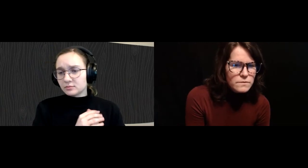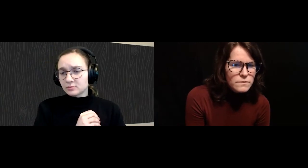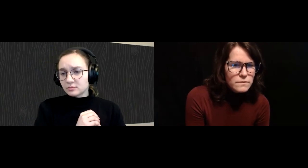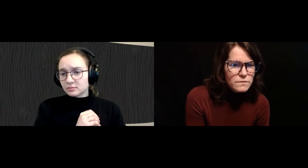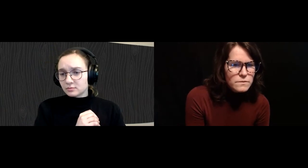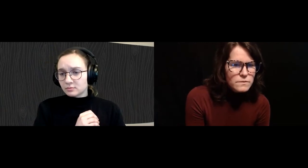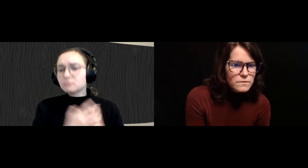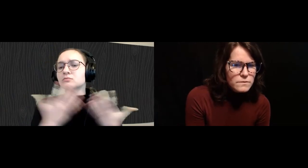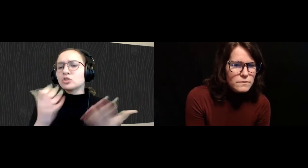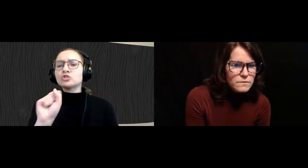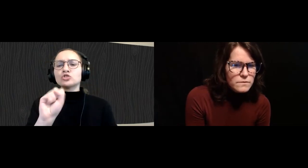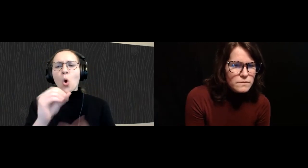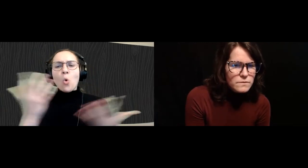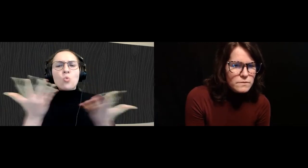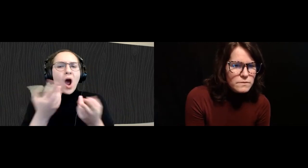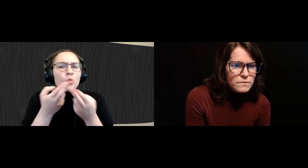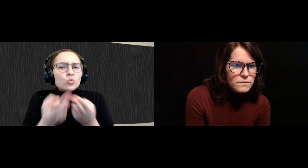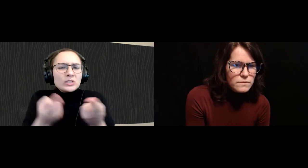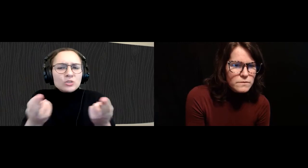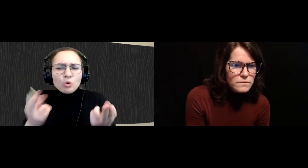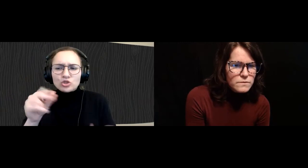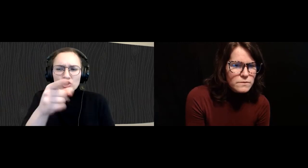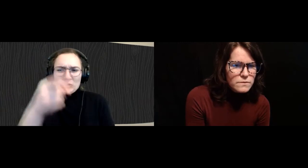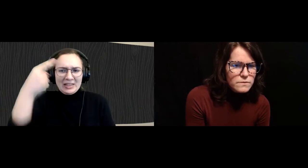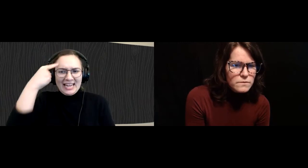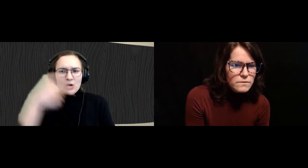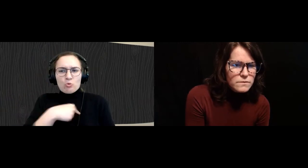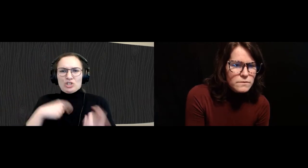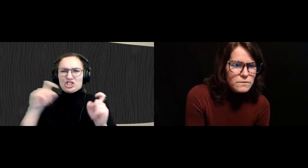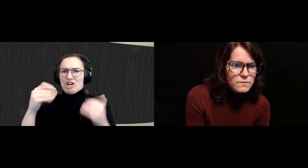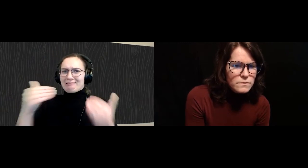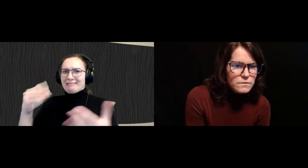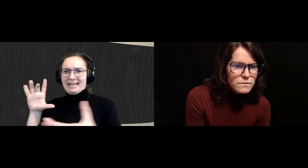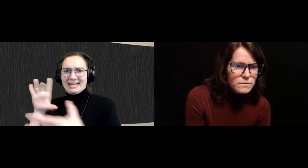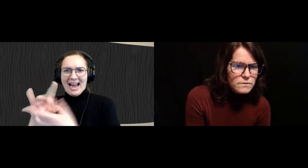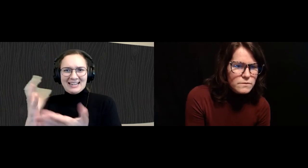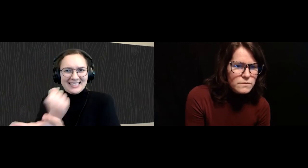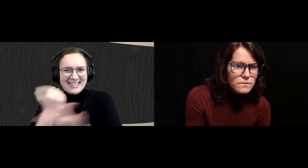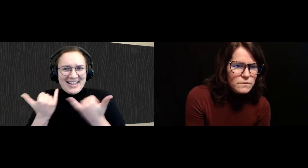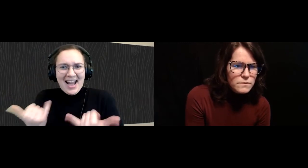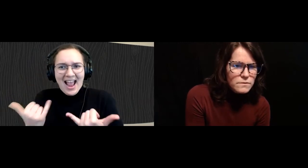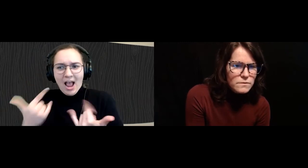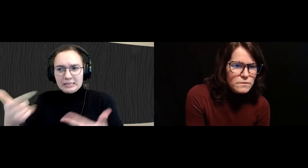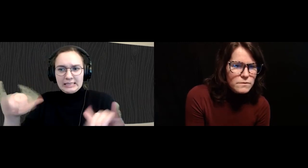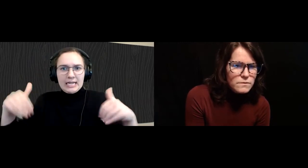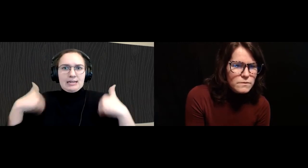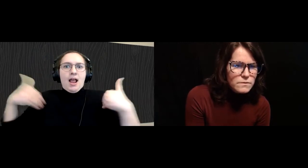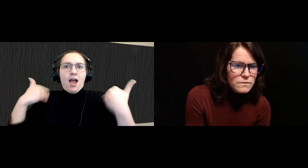She's still typing. So what resources do you think that we need to go ahead and connect him with at this